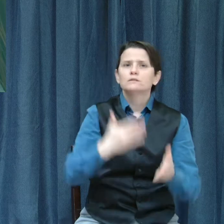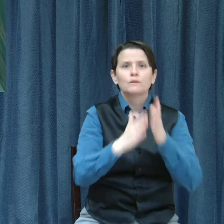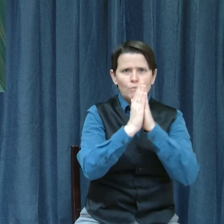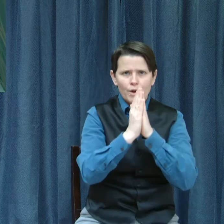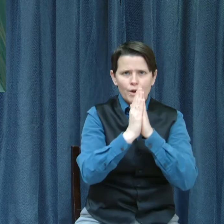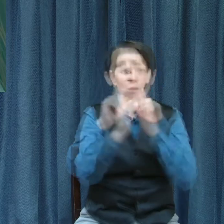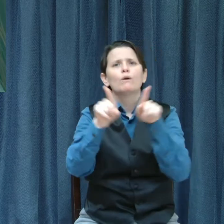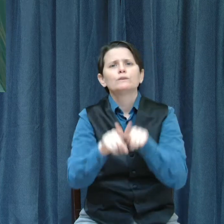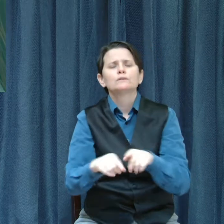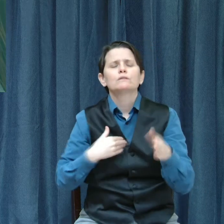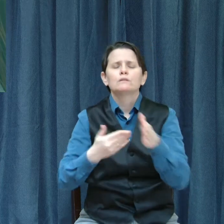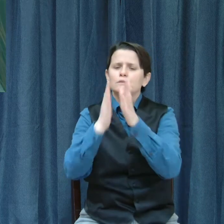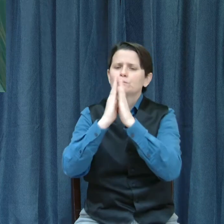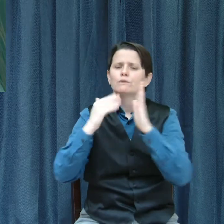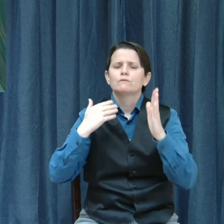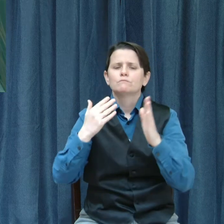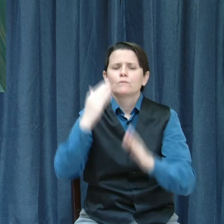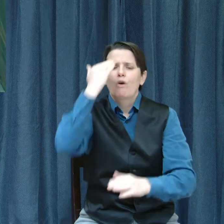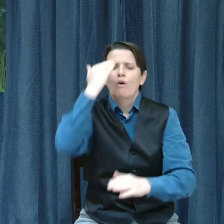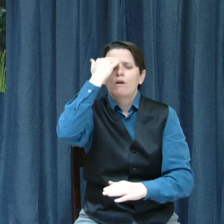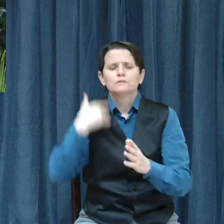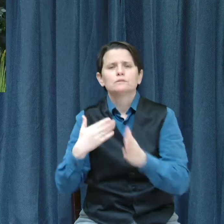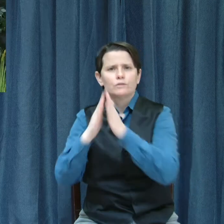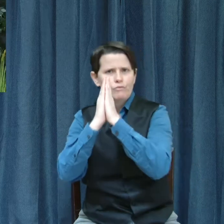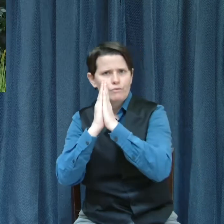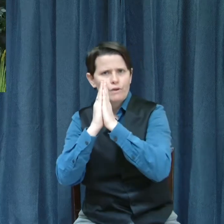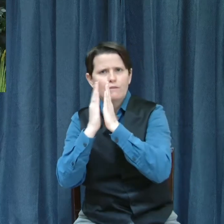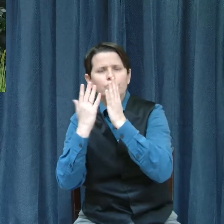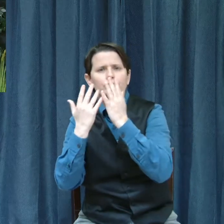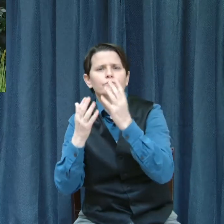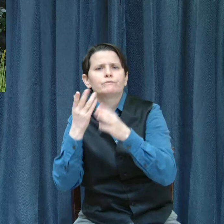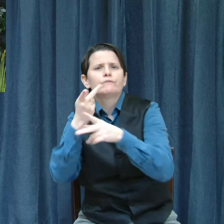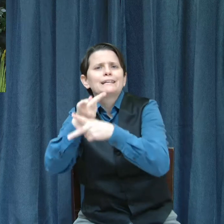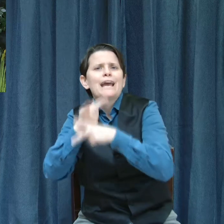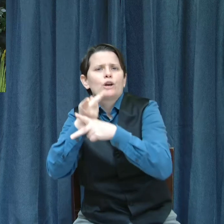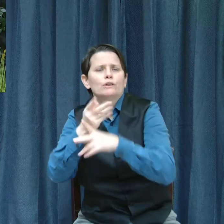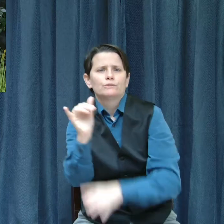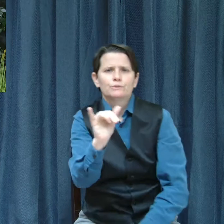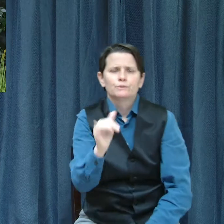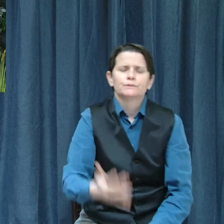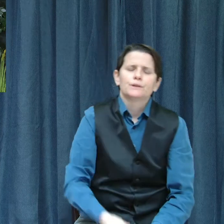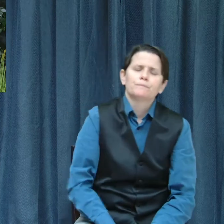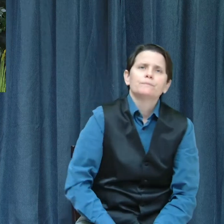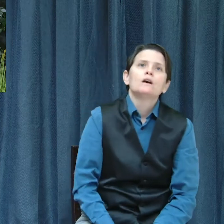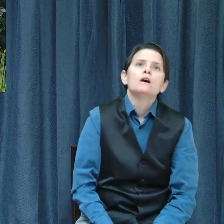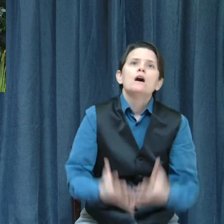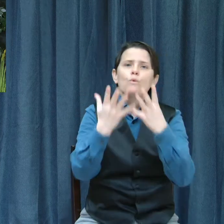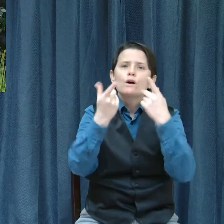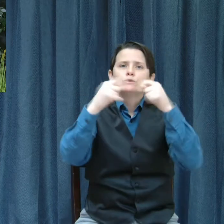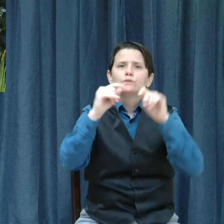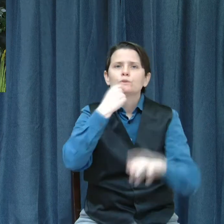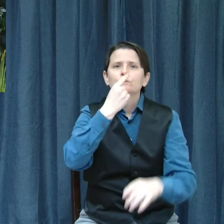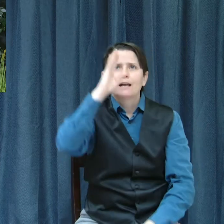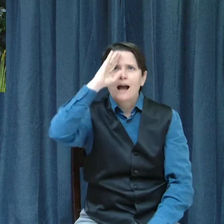request area for the time being. I was going to try and say hello to some people on my phone, but I'm not